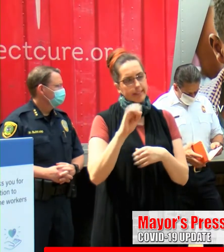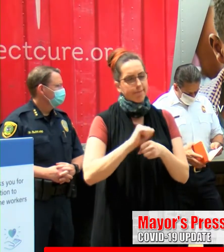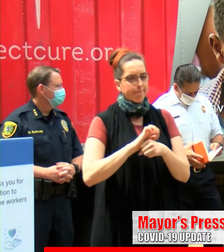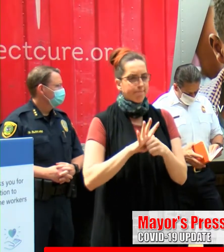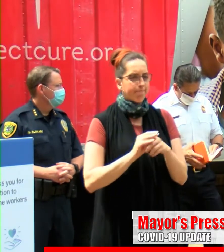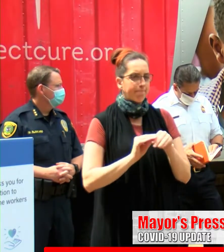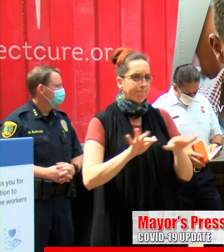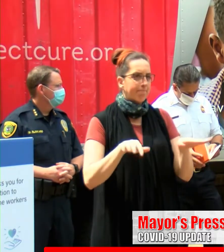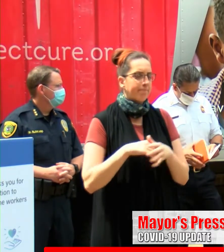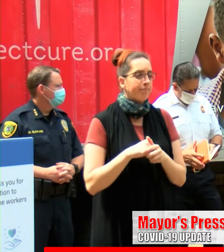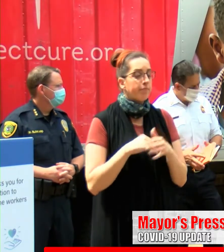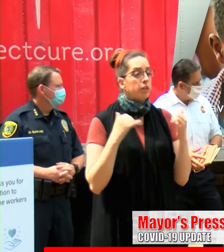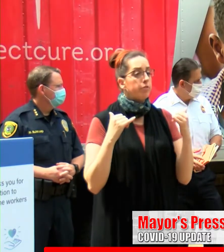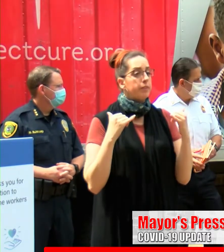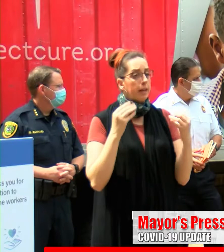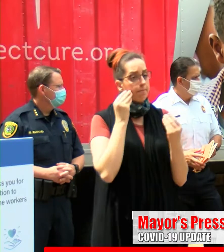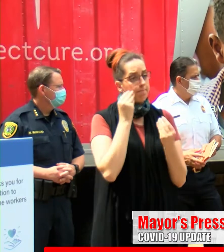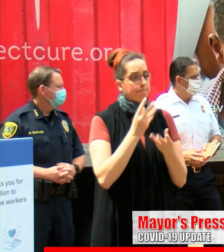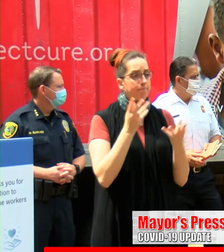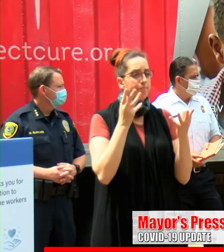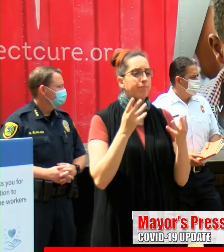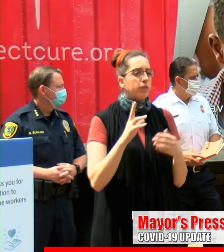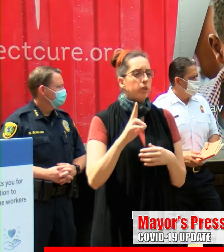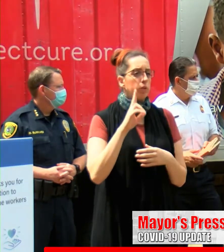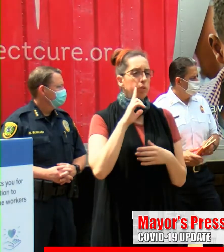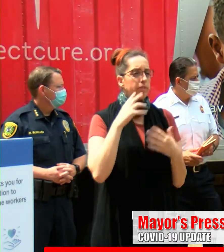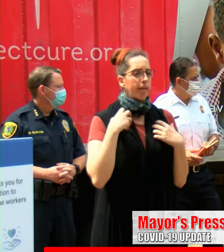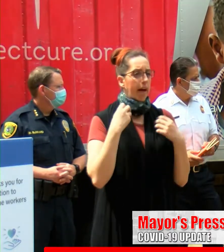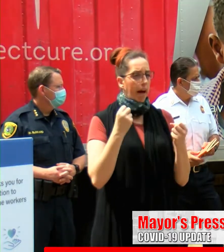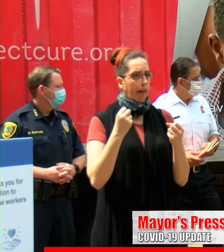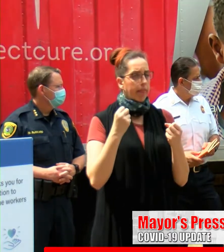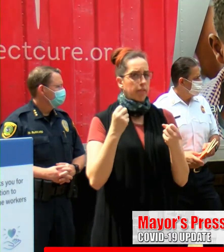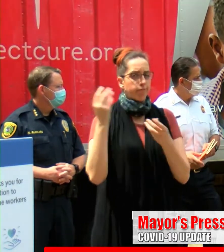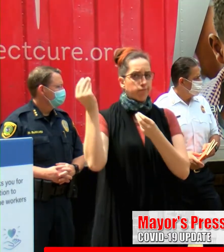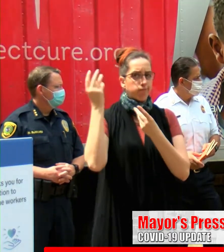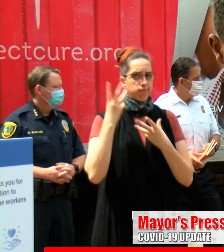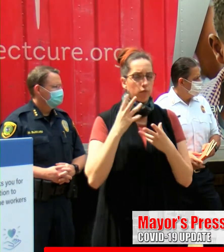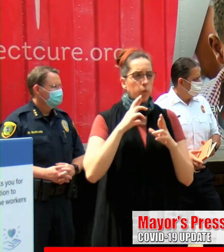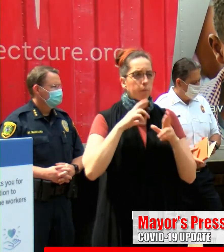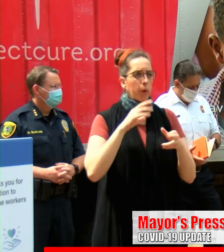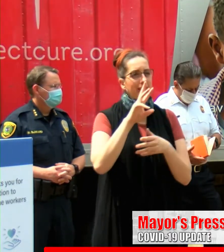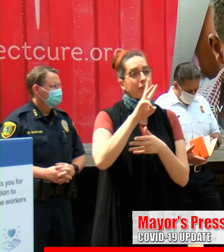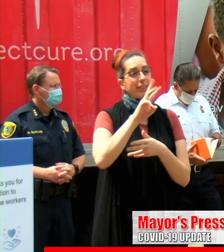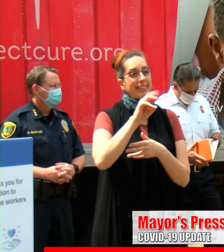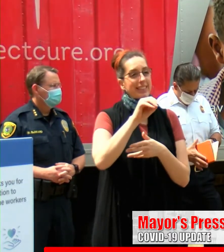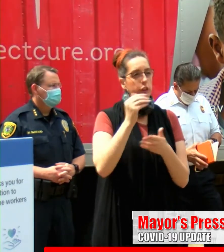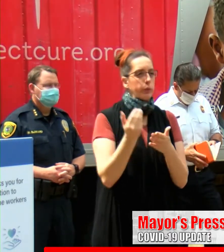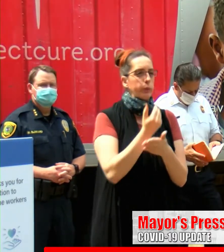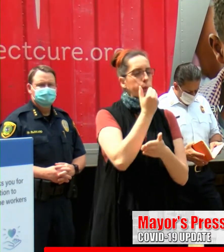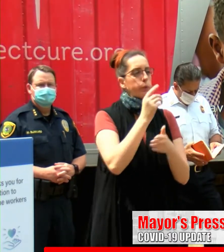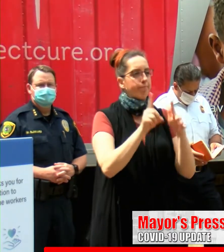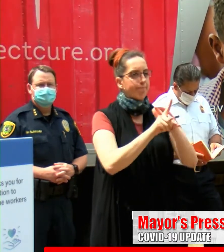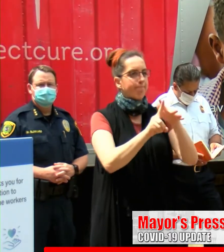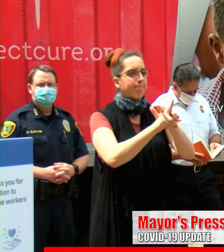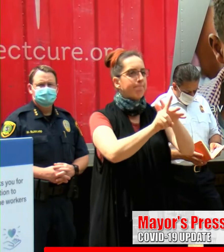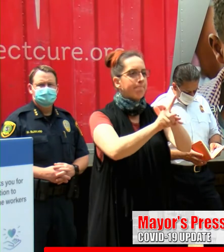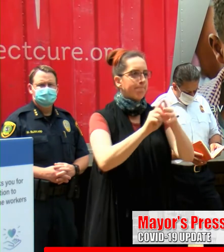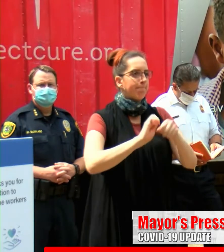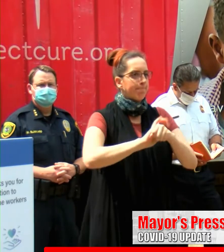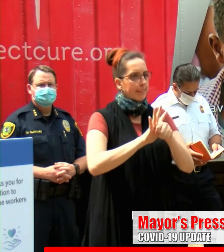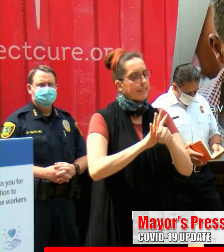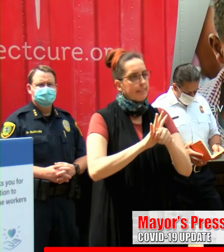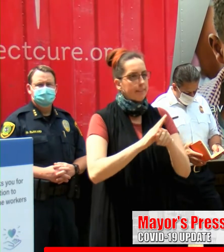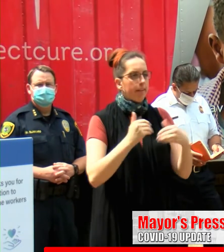COVID-19. Today, the Houston Health is reporting 60 new cases. There are 60 new cases